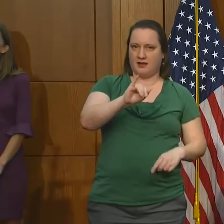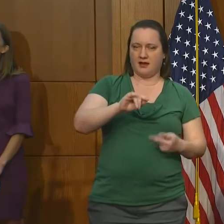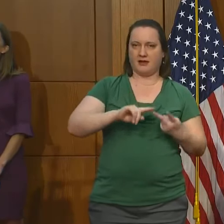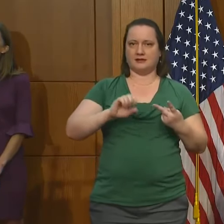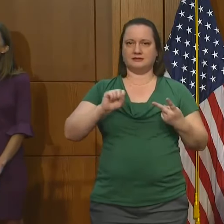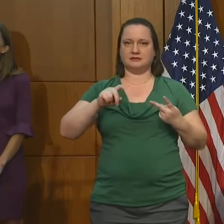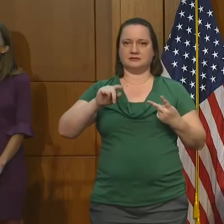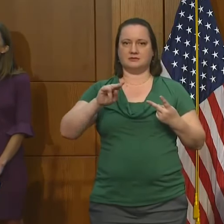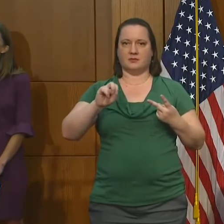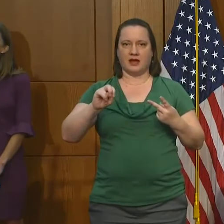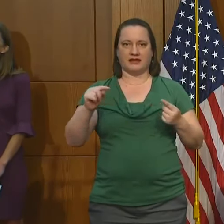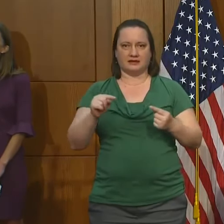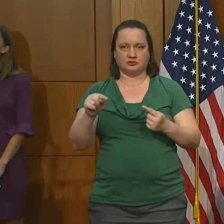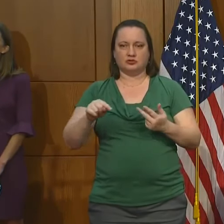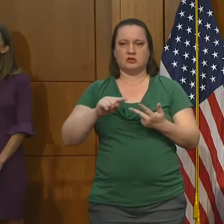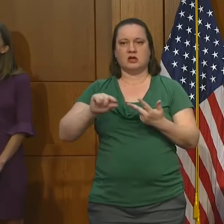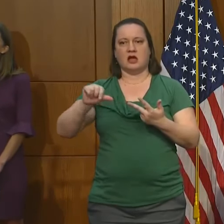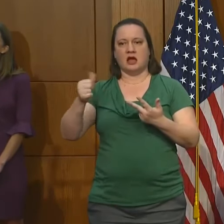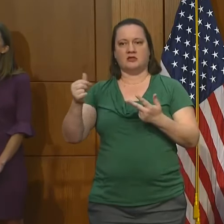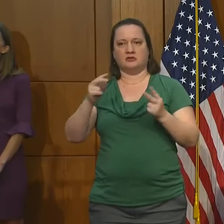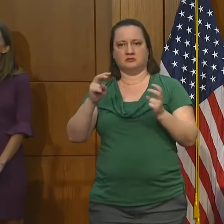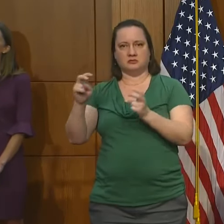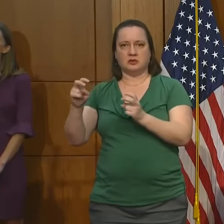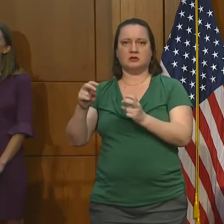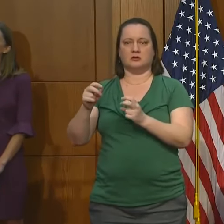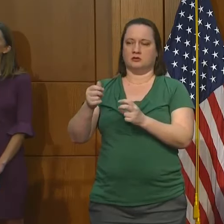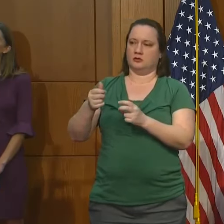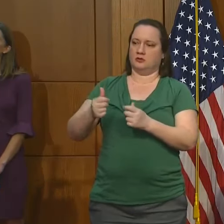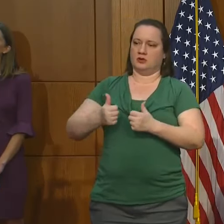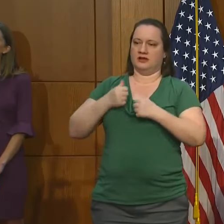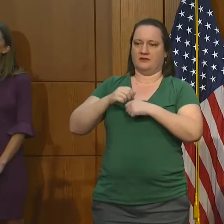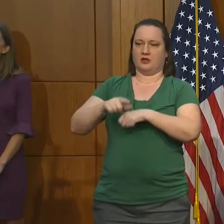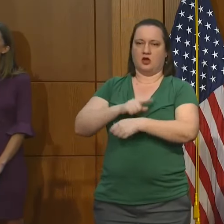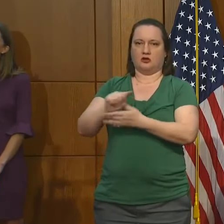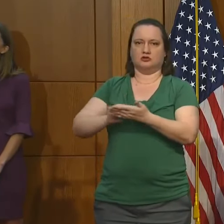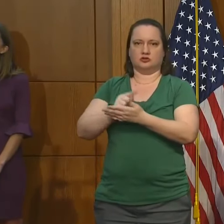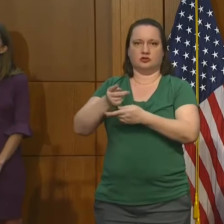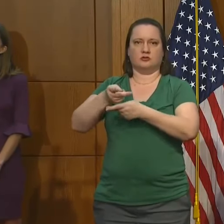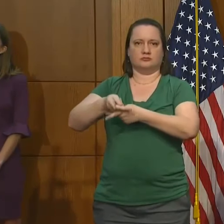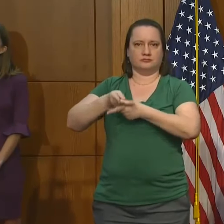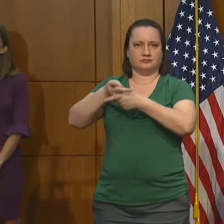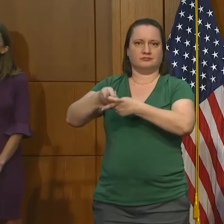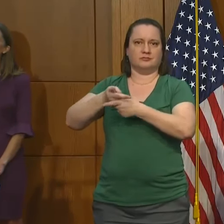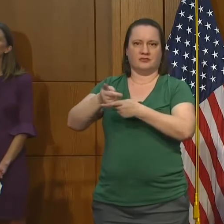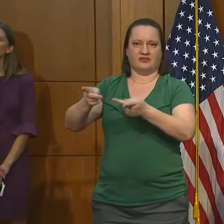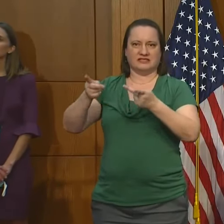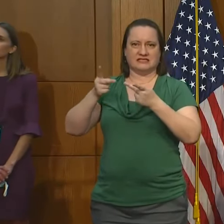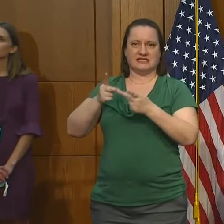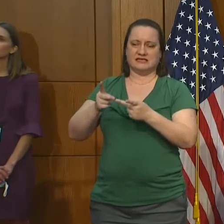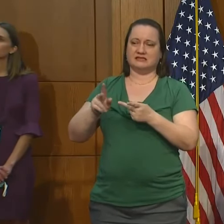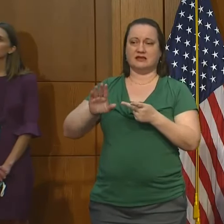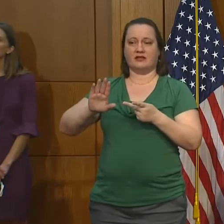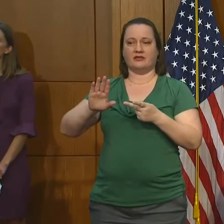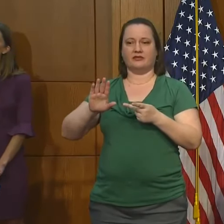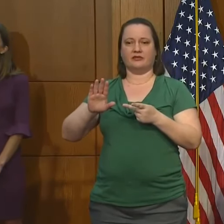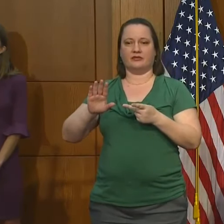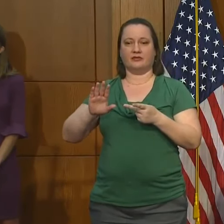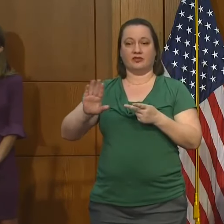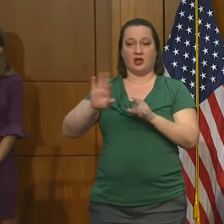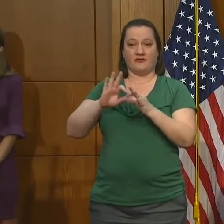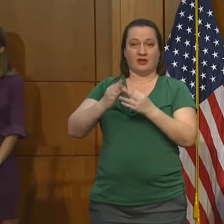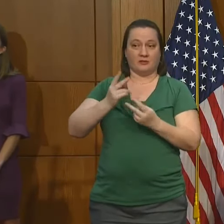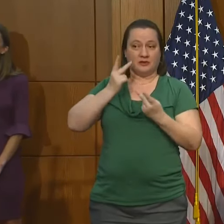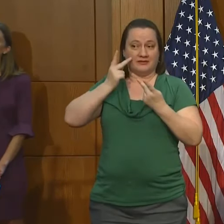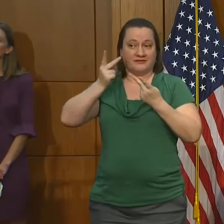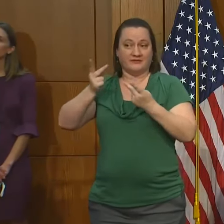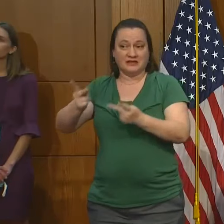are in long-term care facilities benefit greatly from visits by family members. Is there any way allow them to